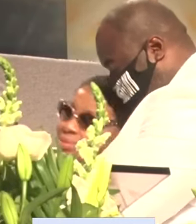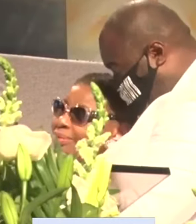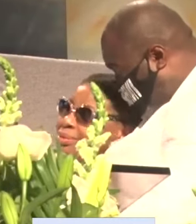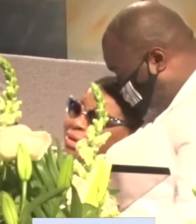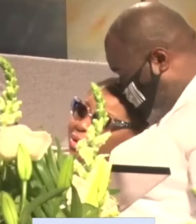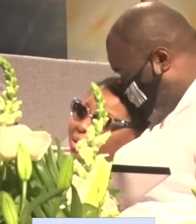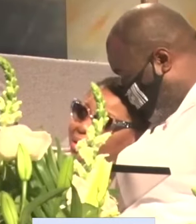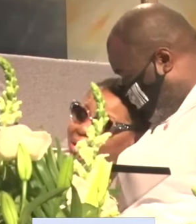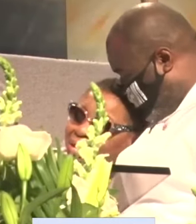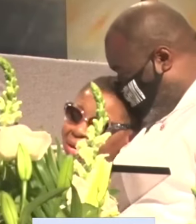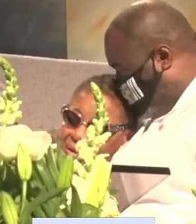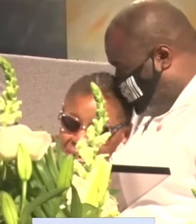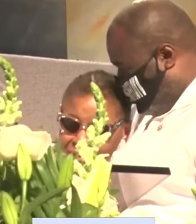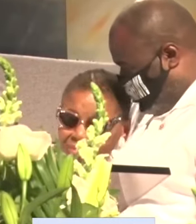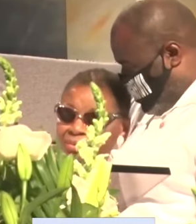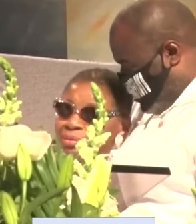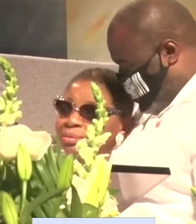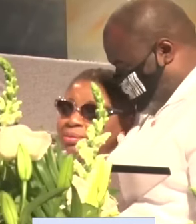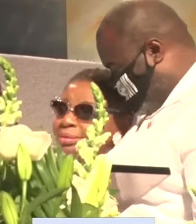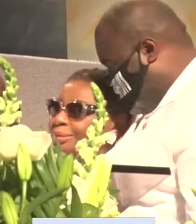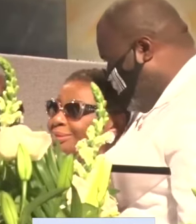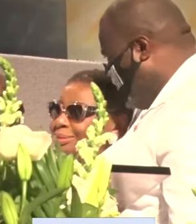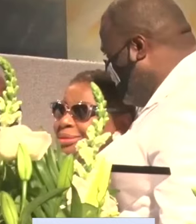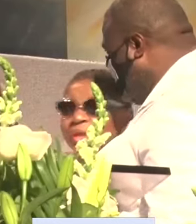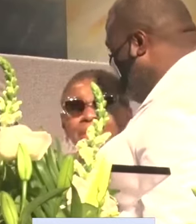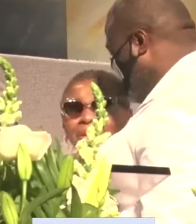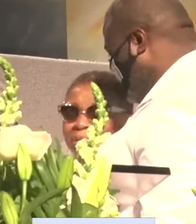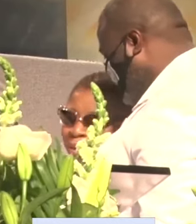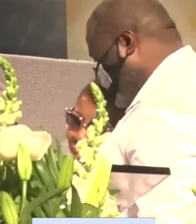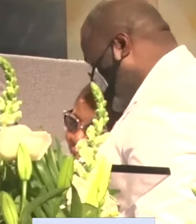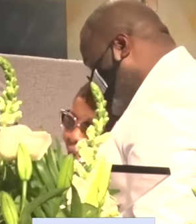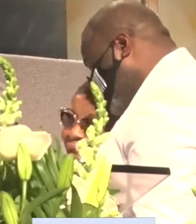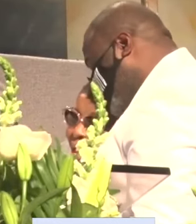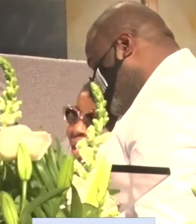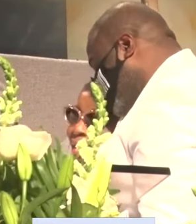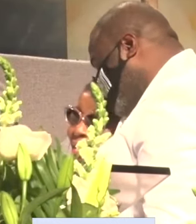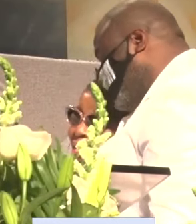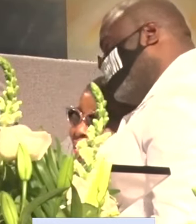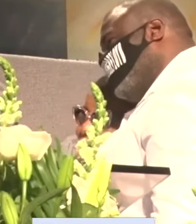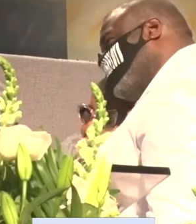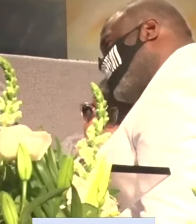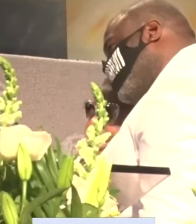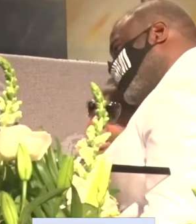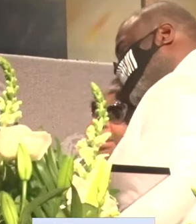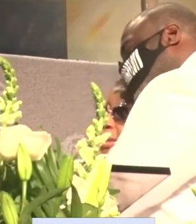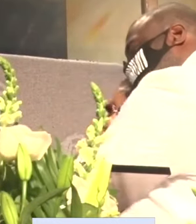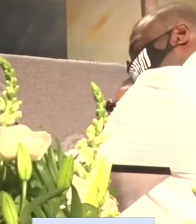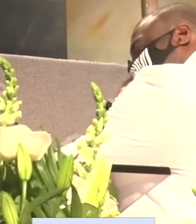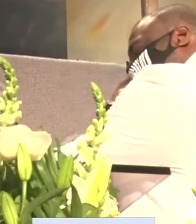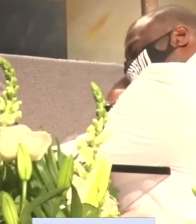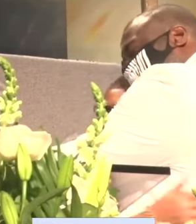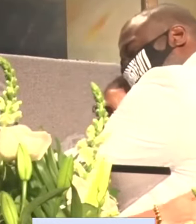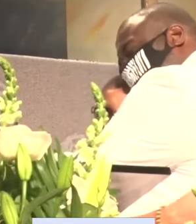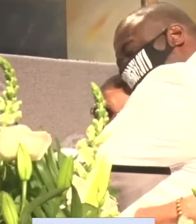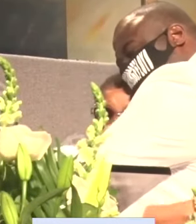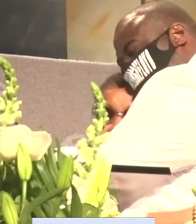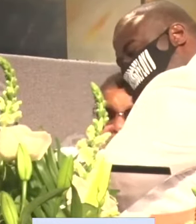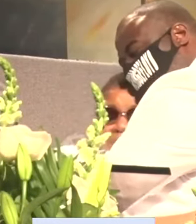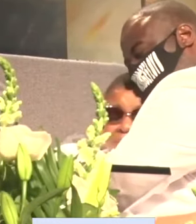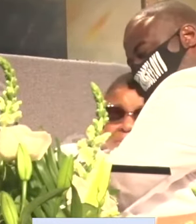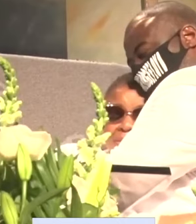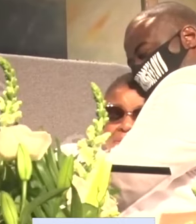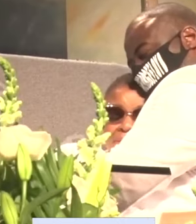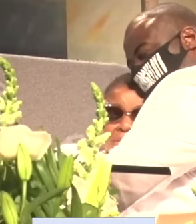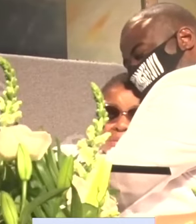I love I I want to say I to him I love you and um I thank God